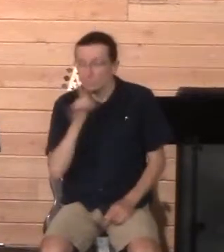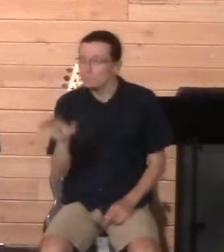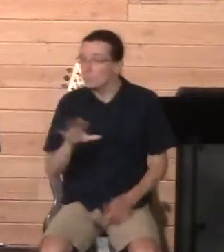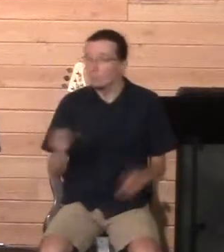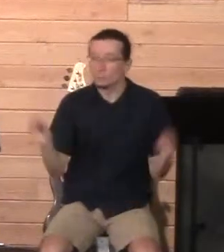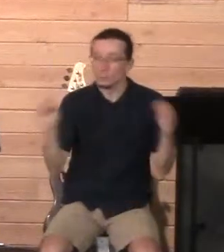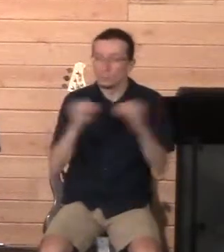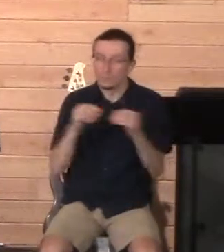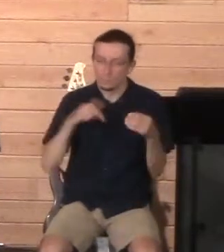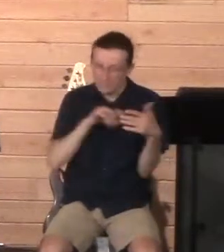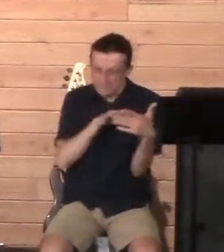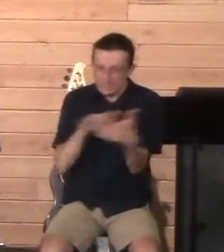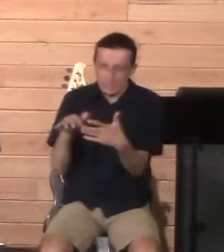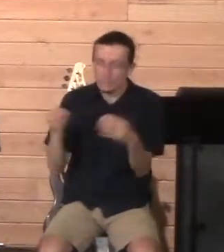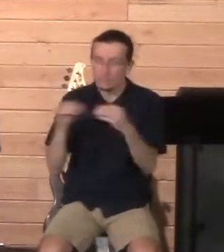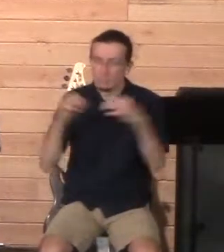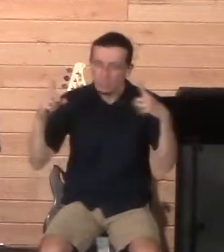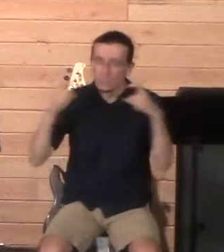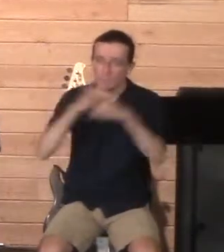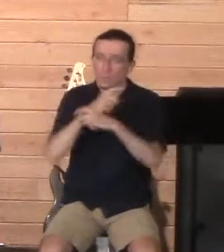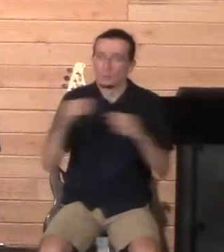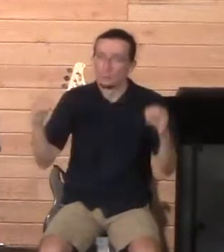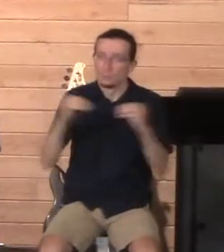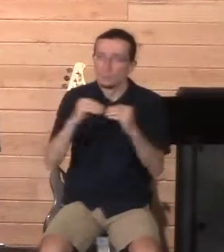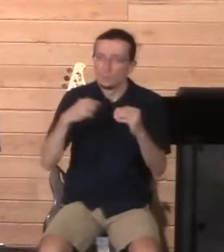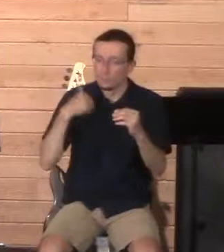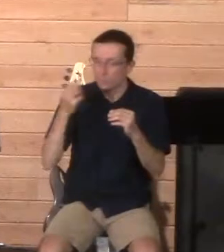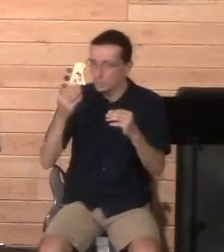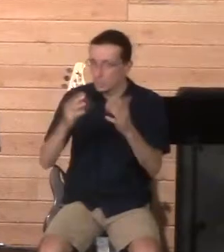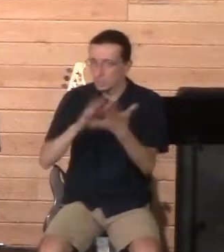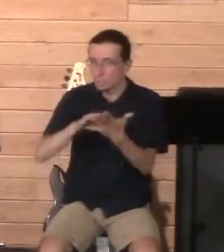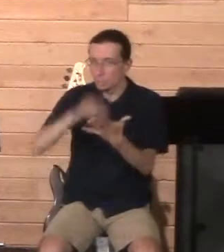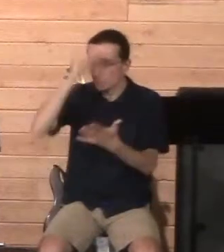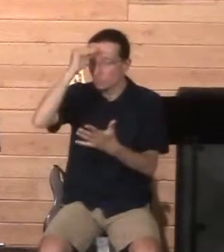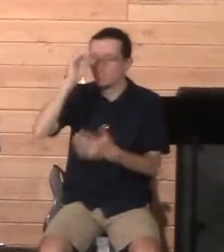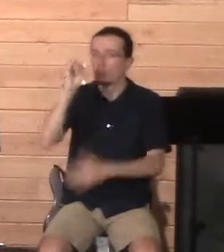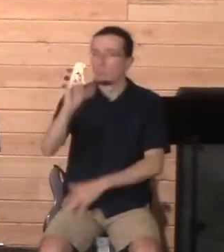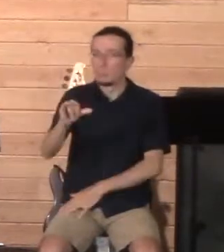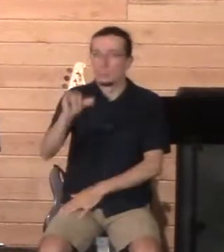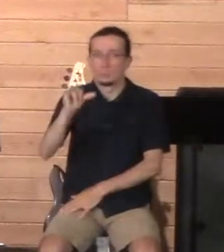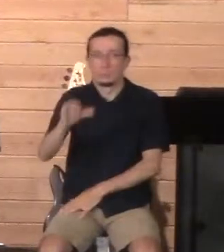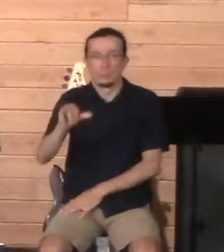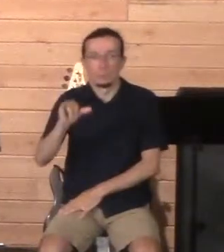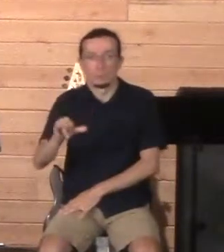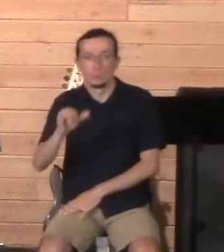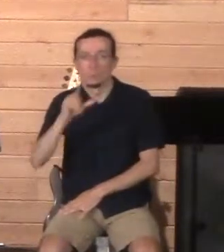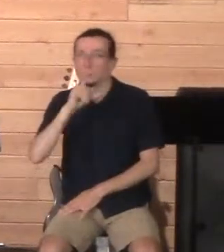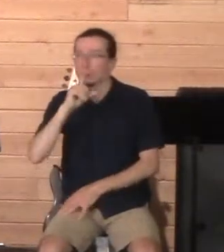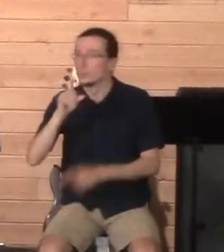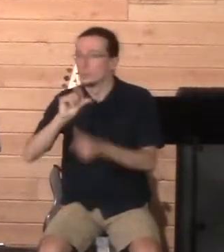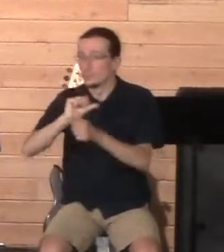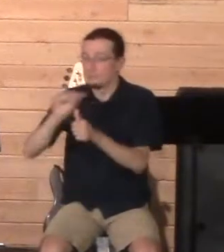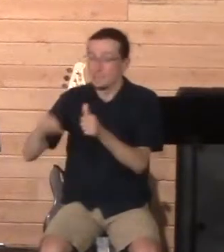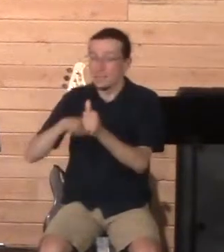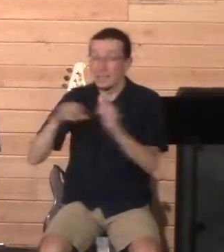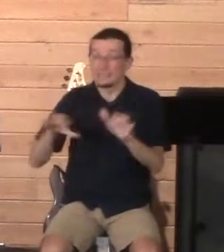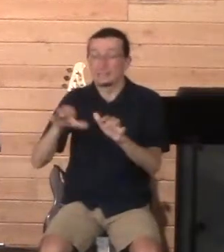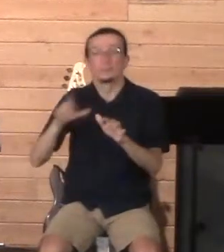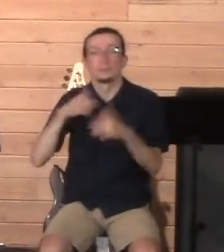more complex it is, the more we discover, wow, there's really an amazing design to all this.